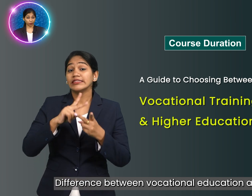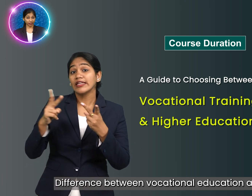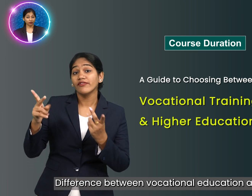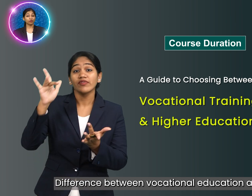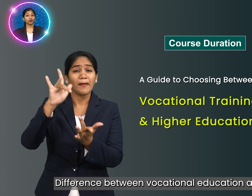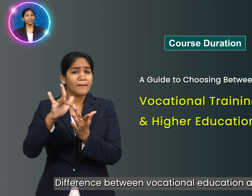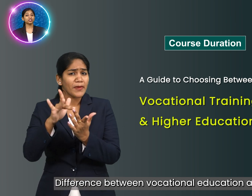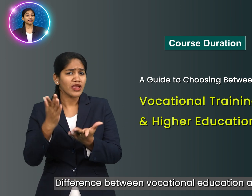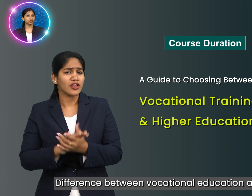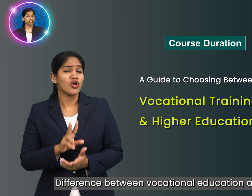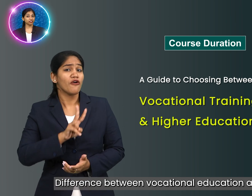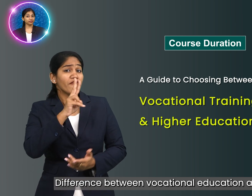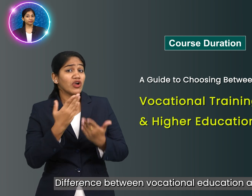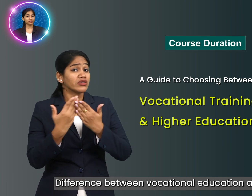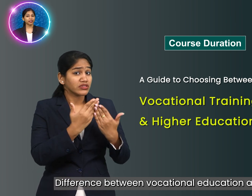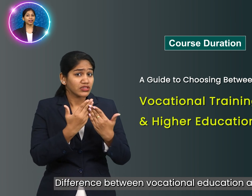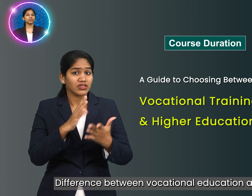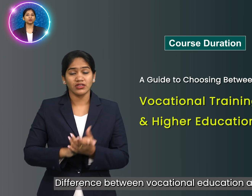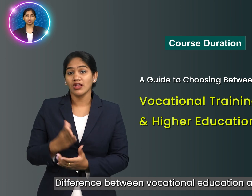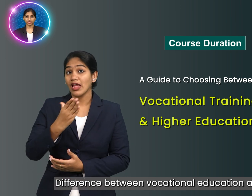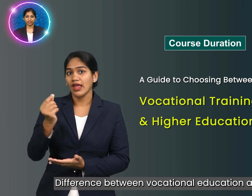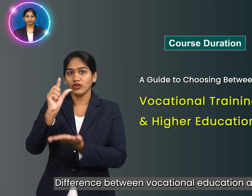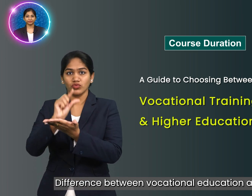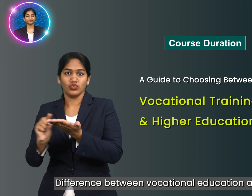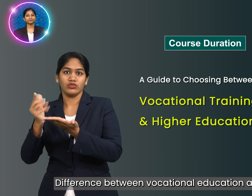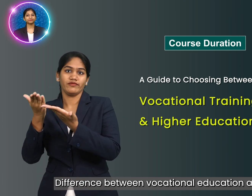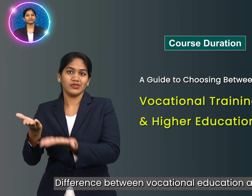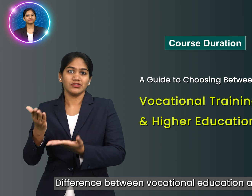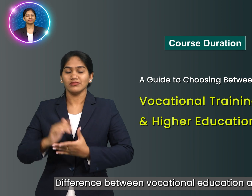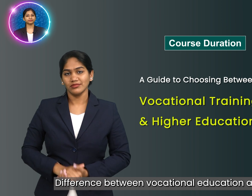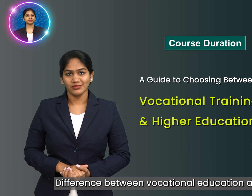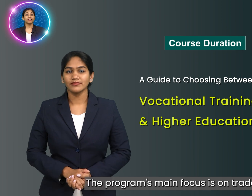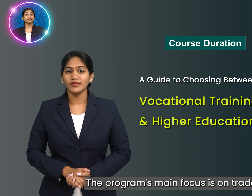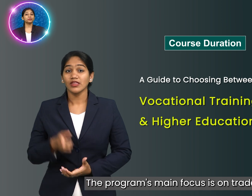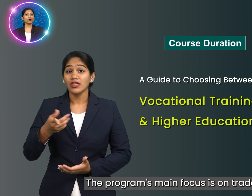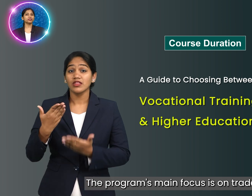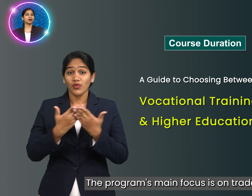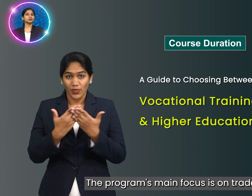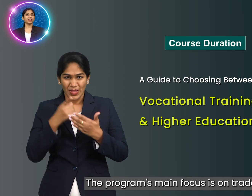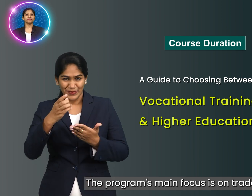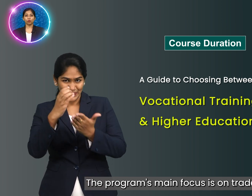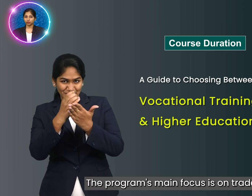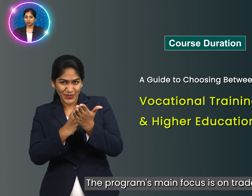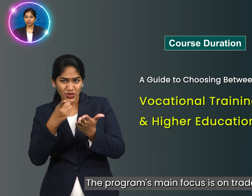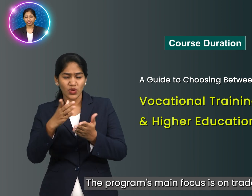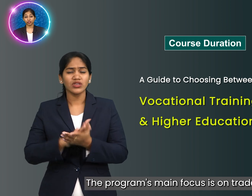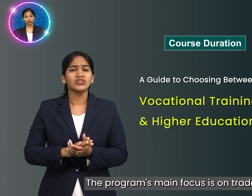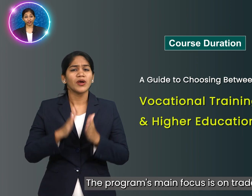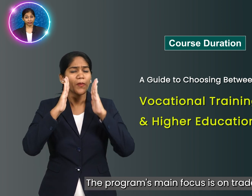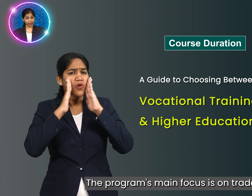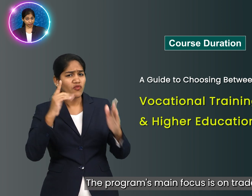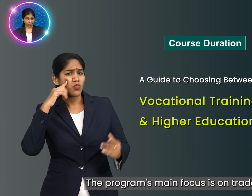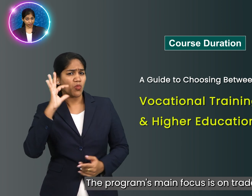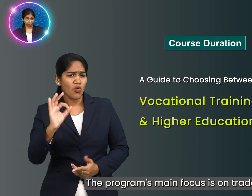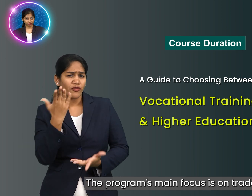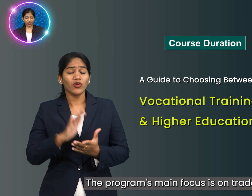Difference between vocational education and university. The program's main focus is on